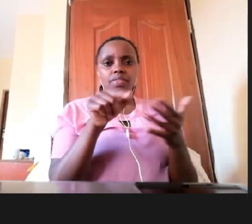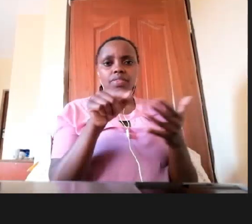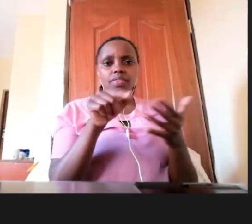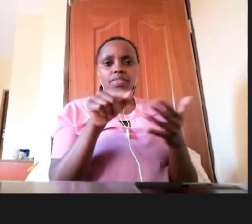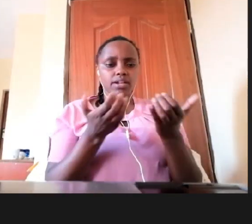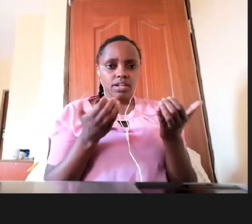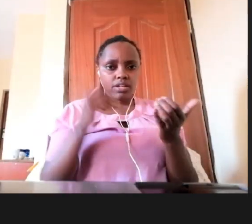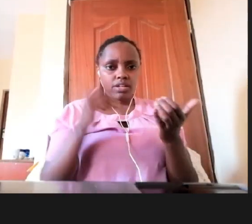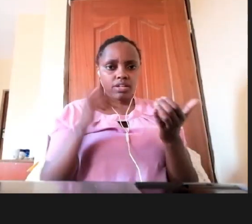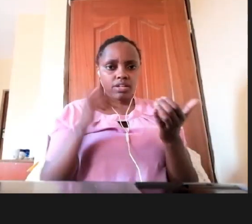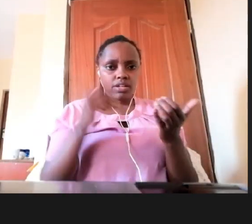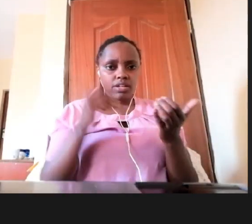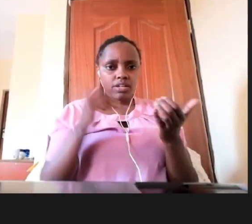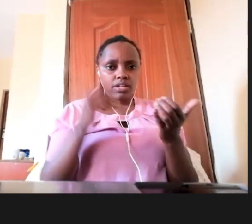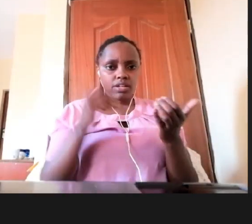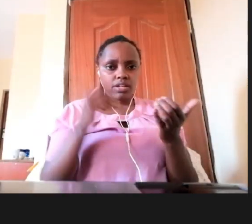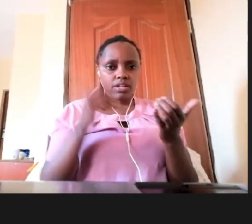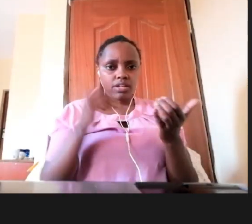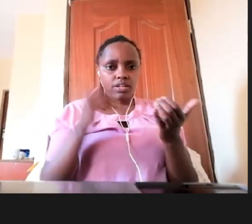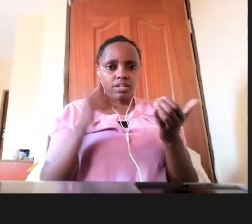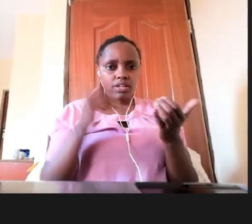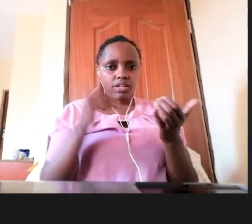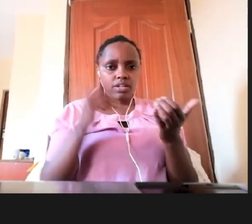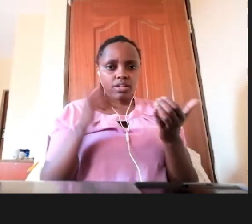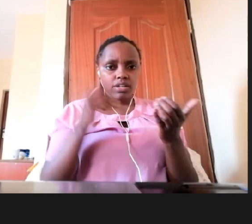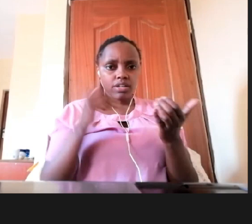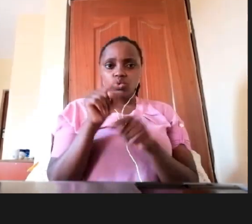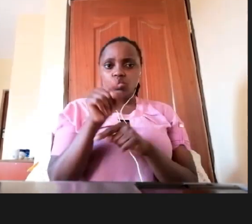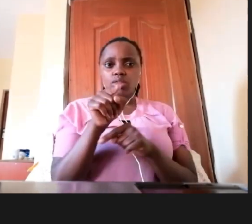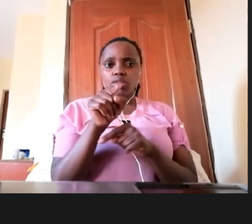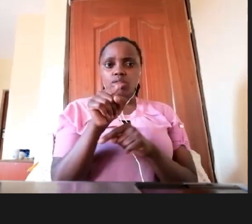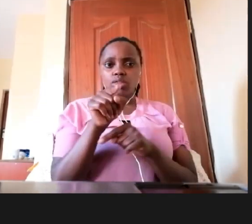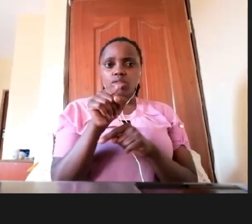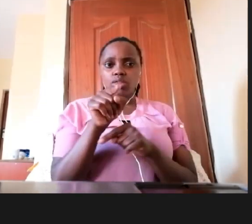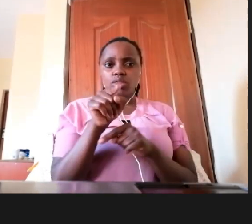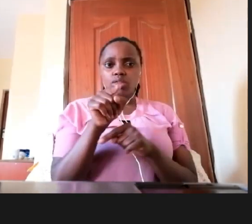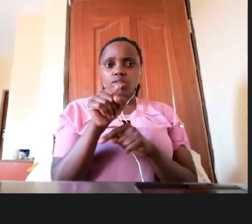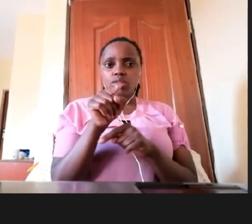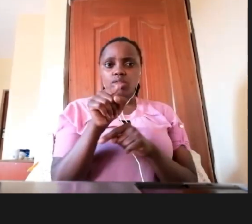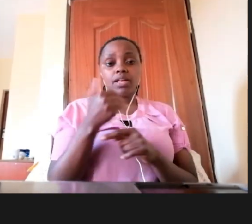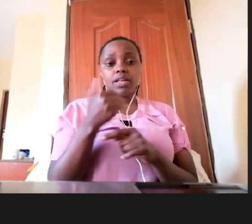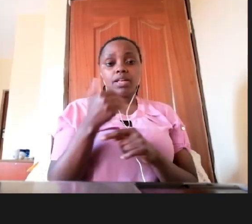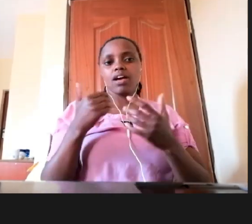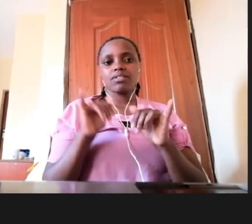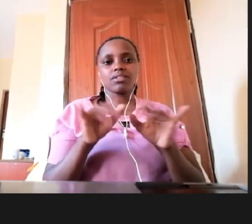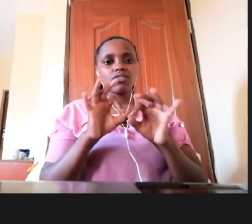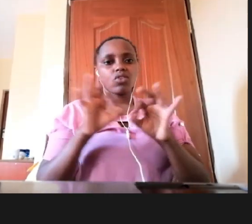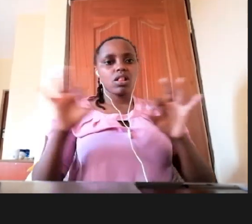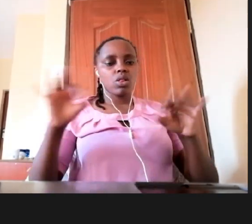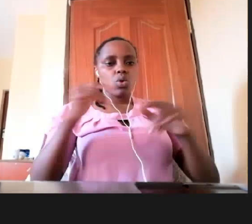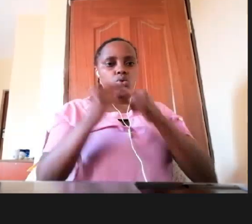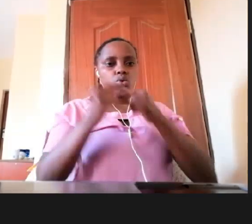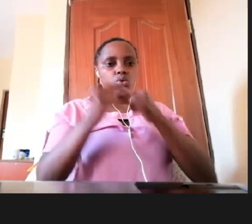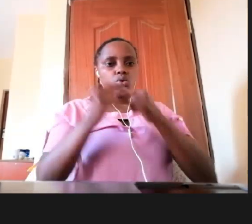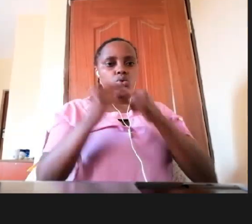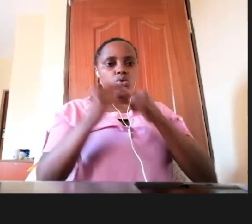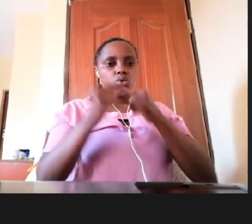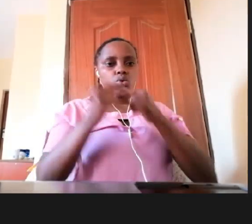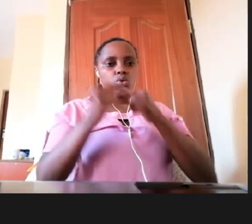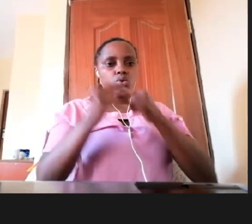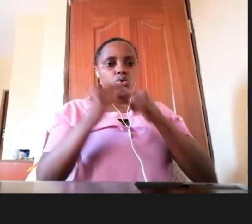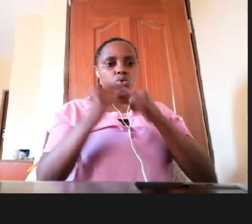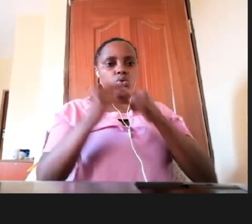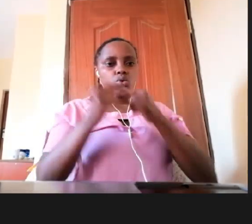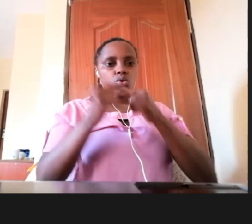an amendment to the Charter, and that amendment process takes a long time. But we need to say